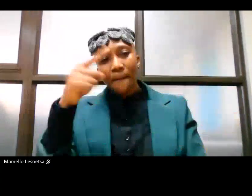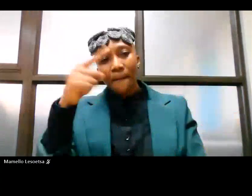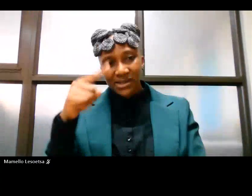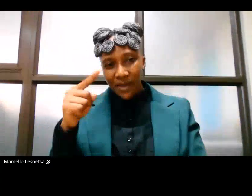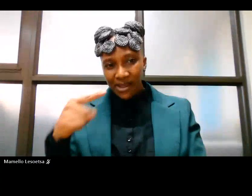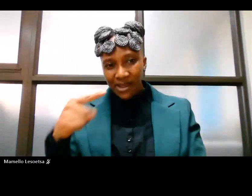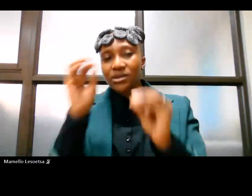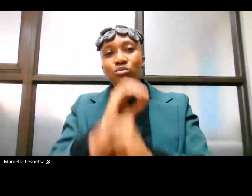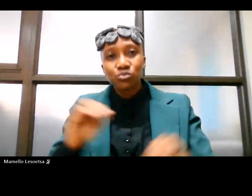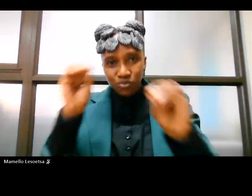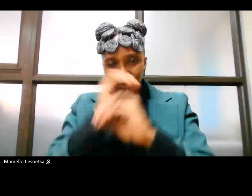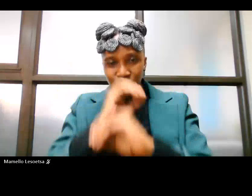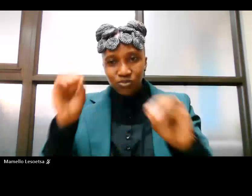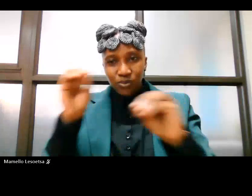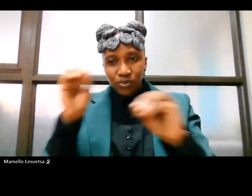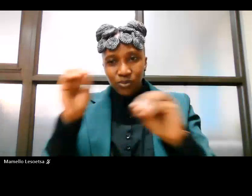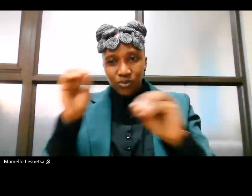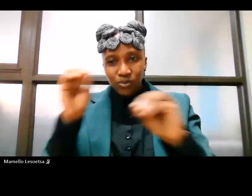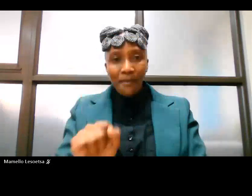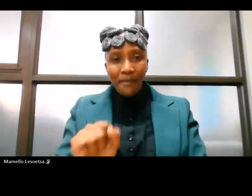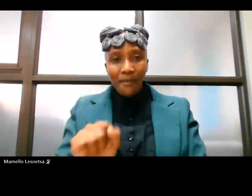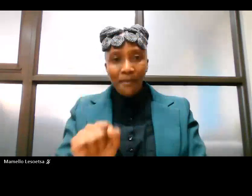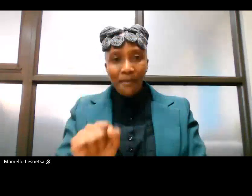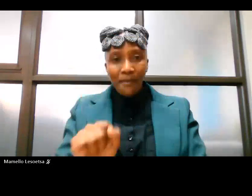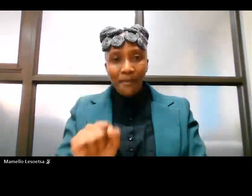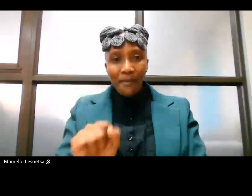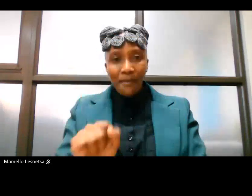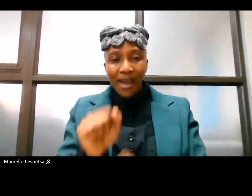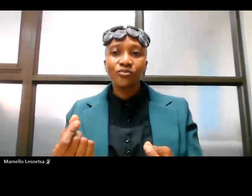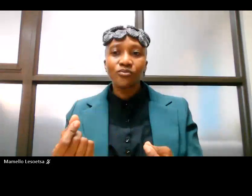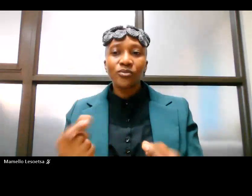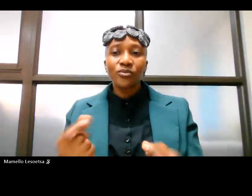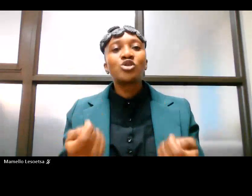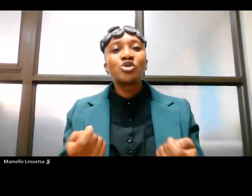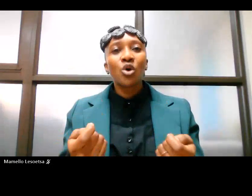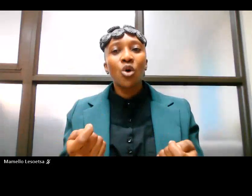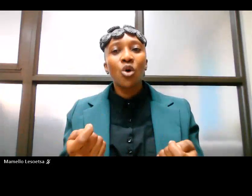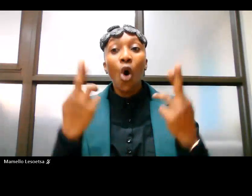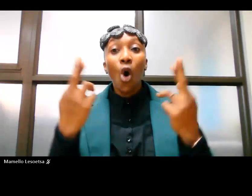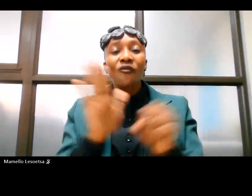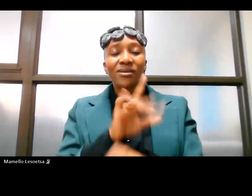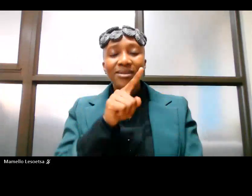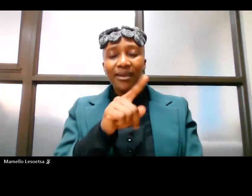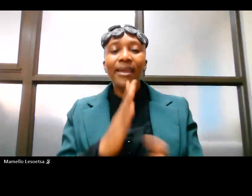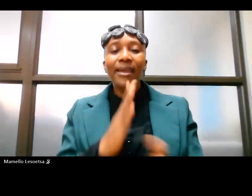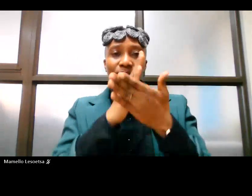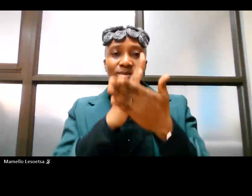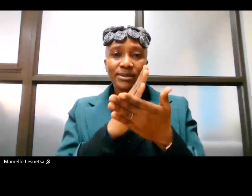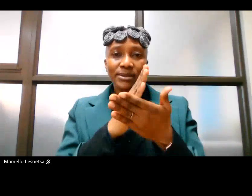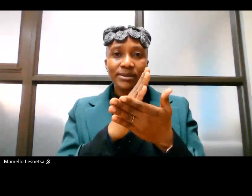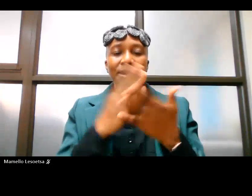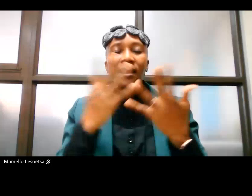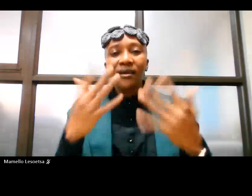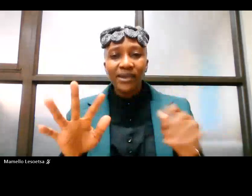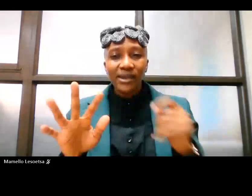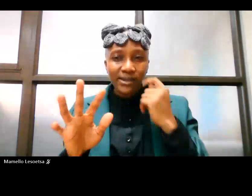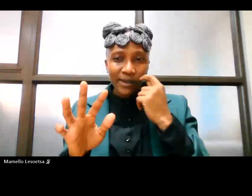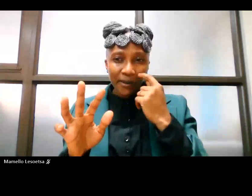4 that were for marks. Okay, so hopefully that helps. And I think it's in